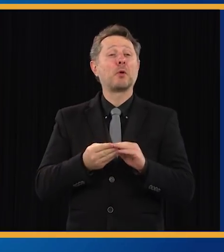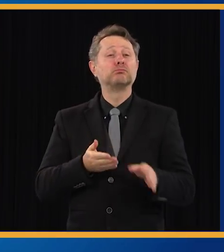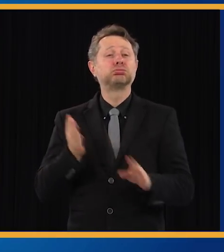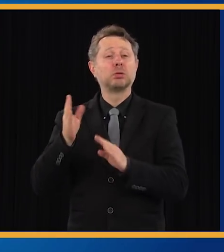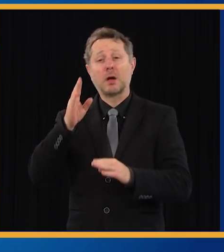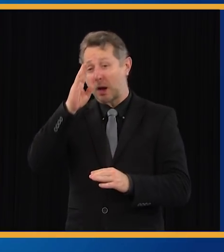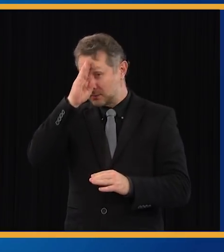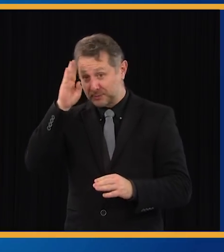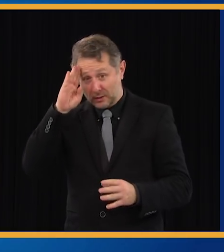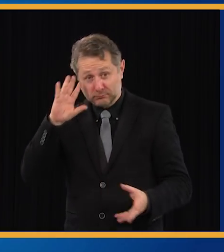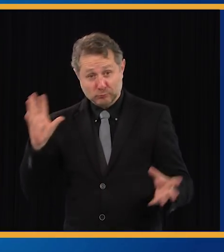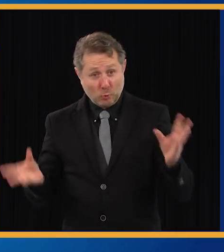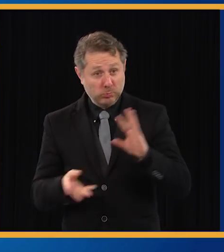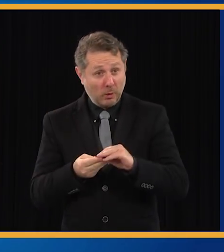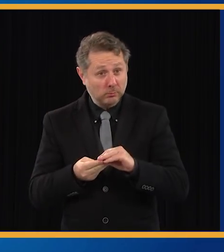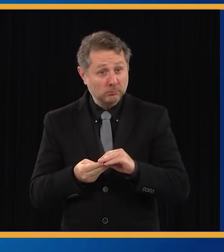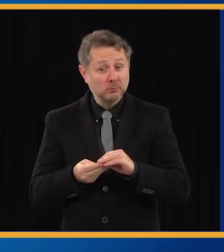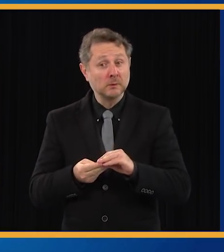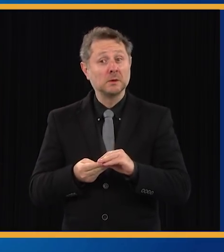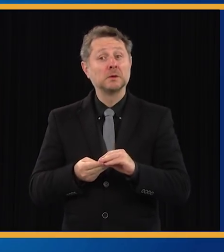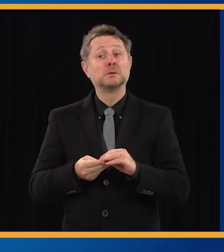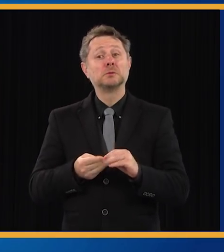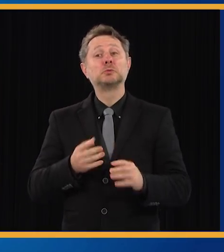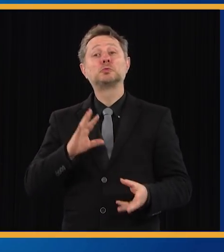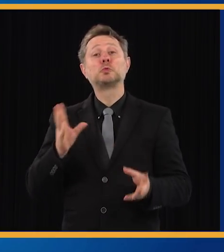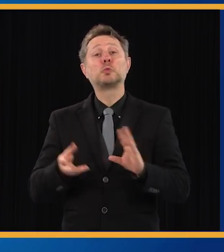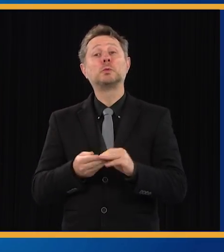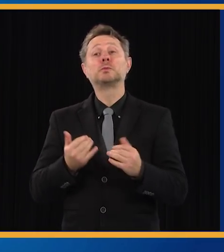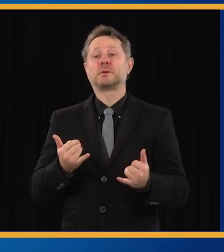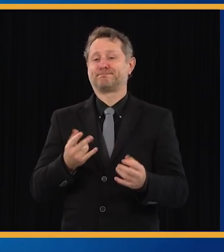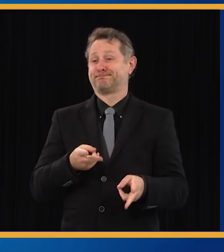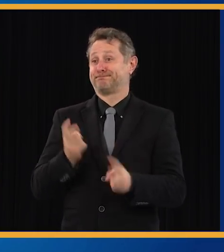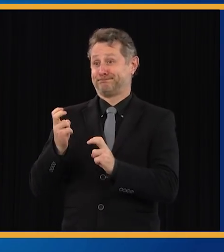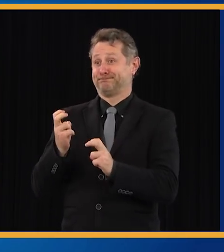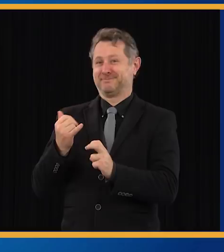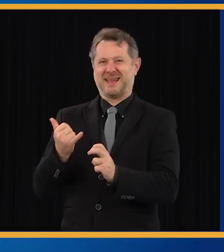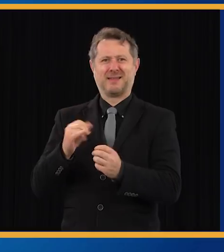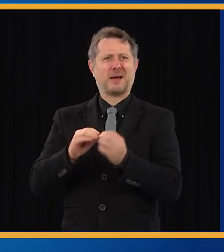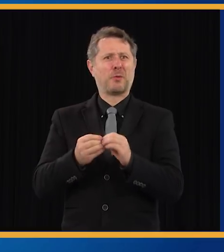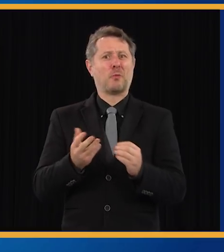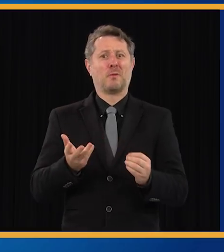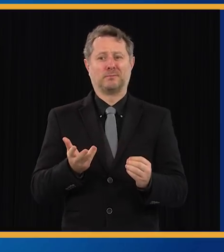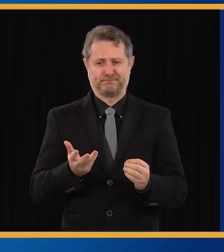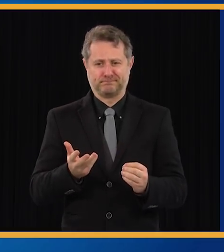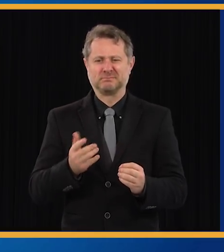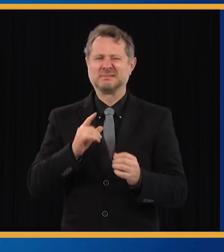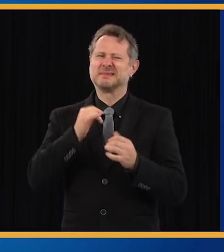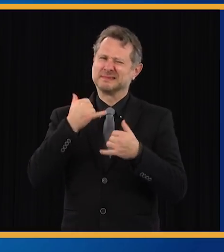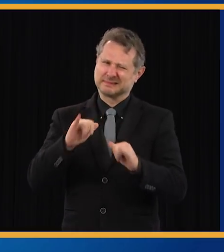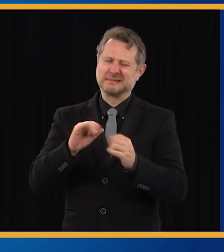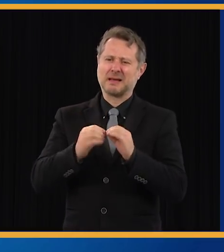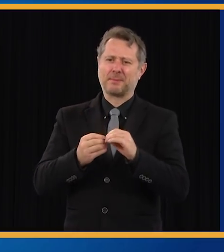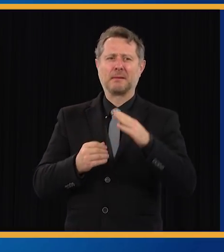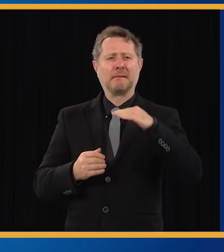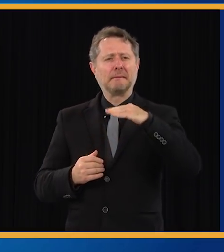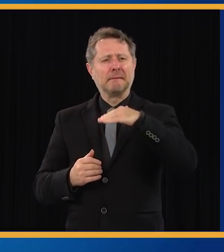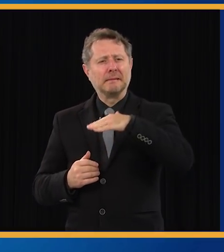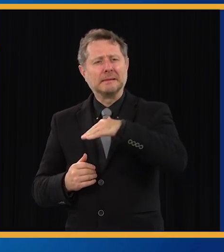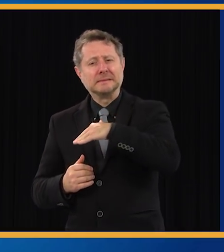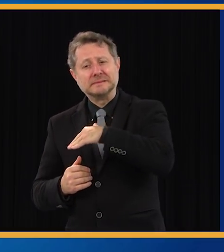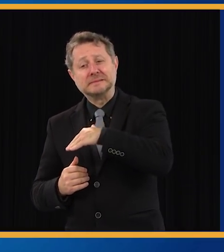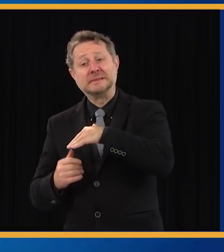This is the total hospitalization rate, which you see is basically flat. Flat is not